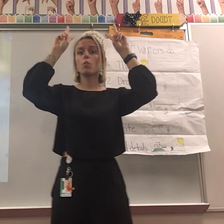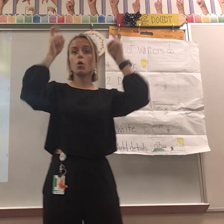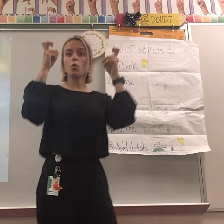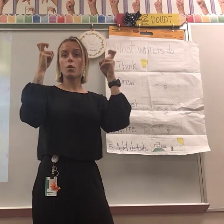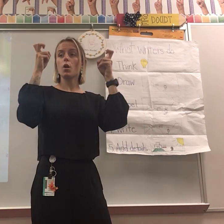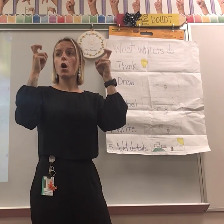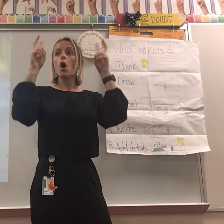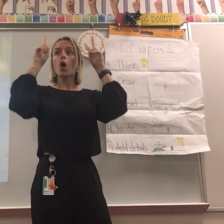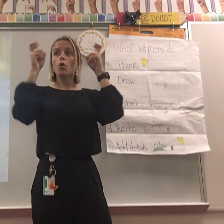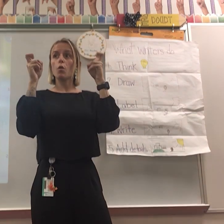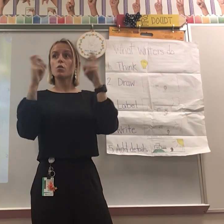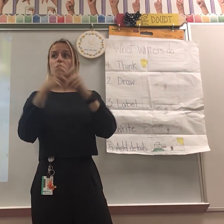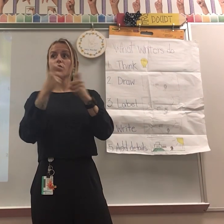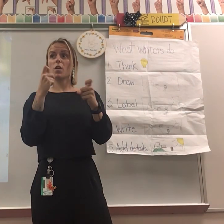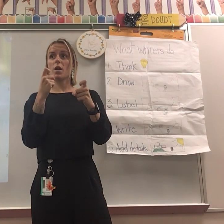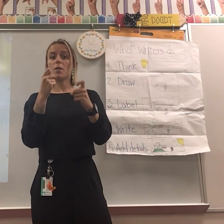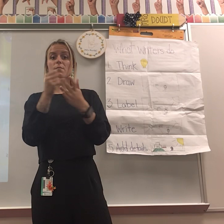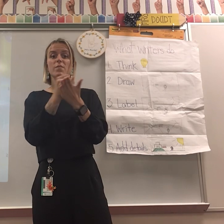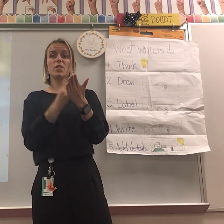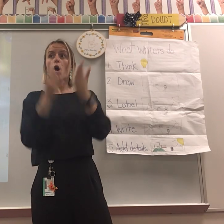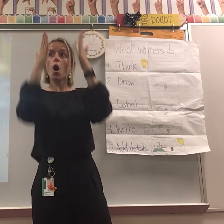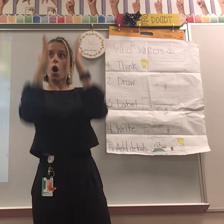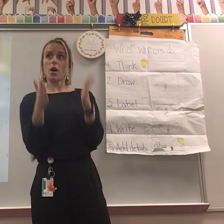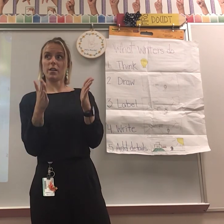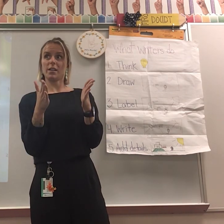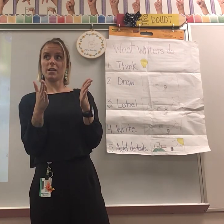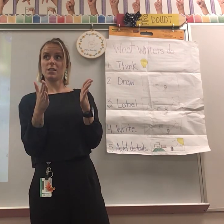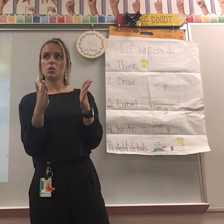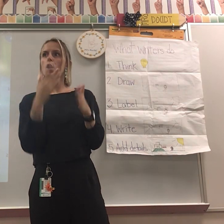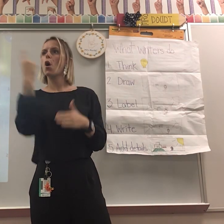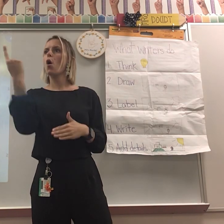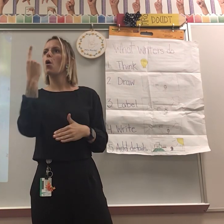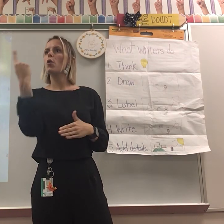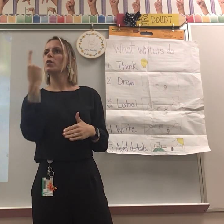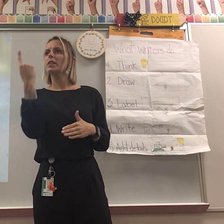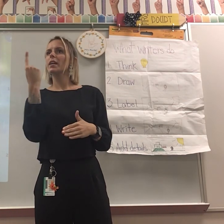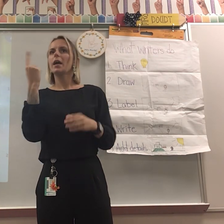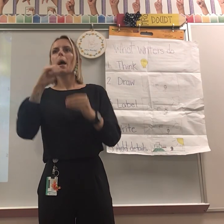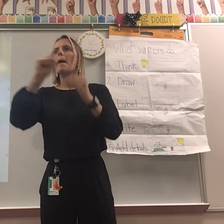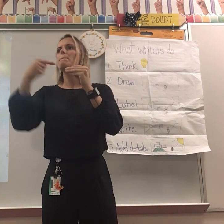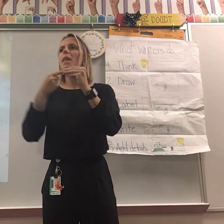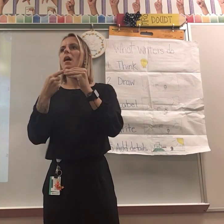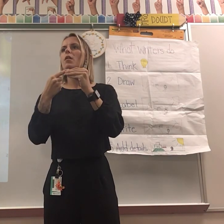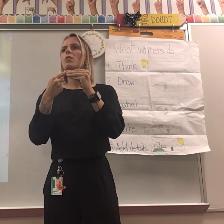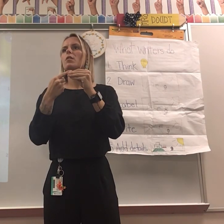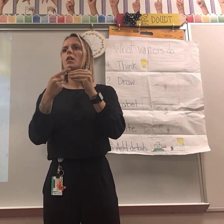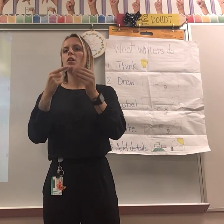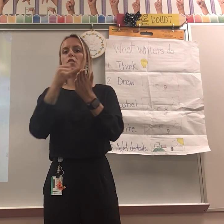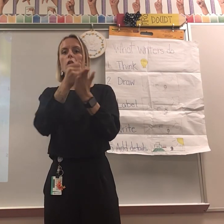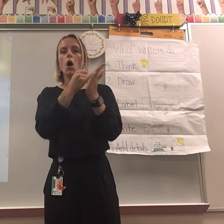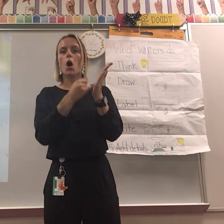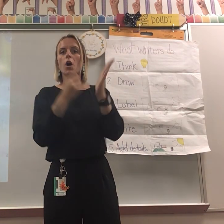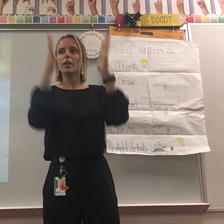artist, right? So only the ones that are in there about the artist, right? How does this information help